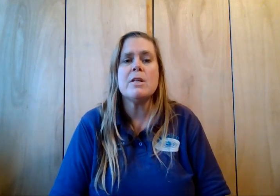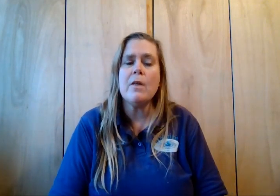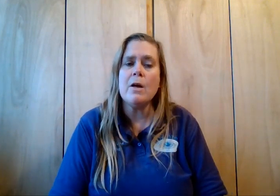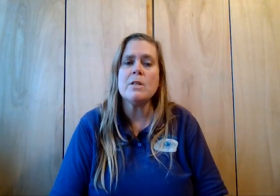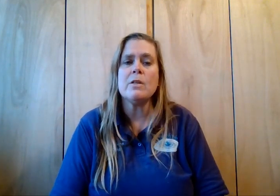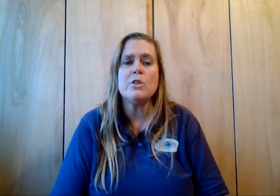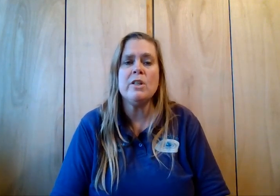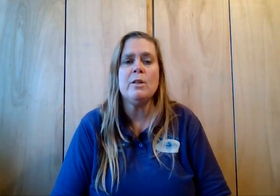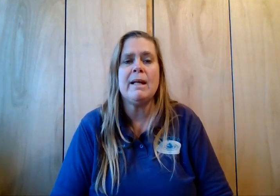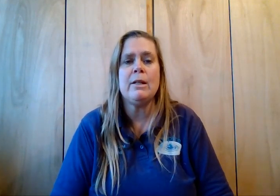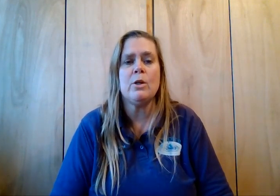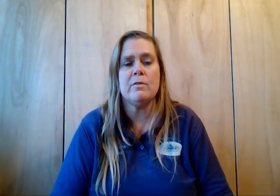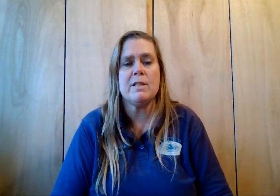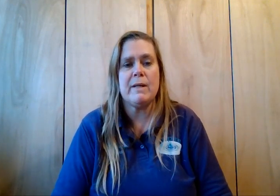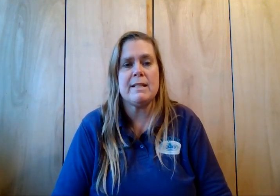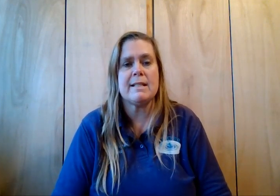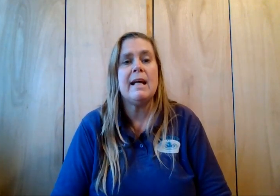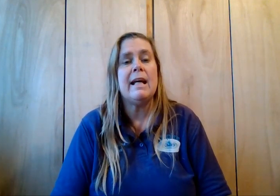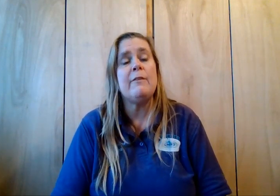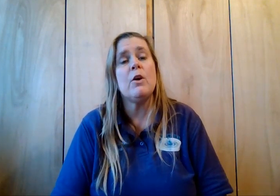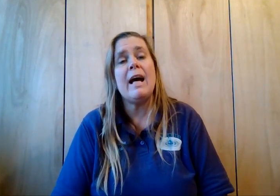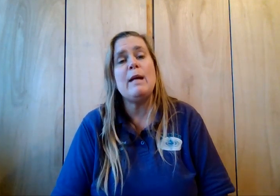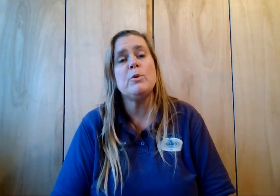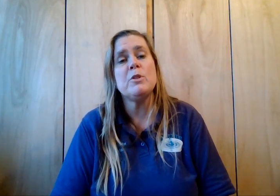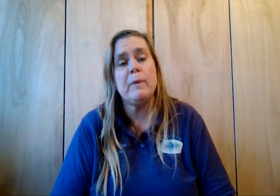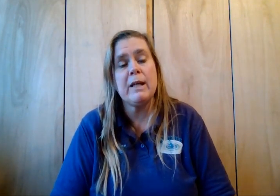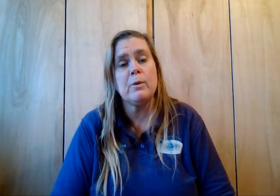are the two main chorus bits. If you're able to pick up the other